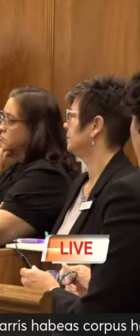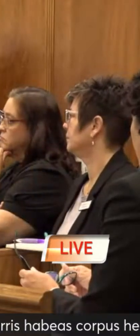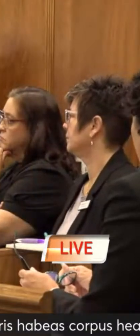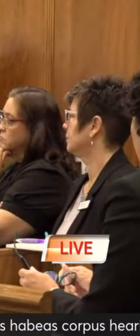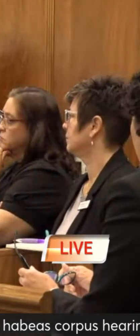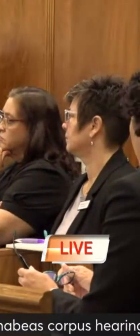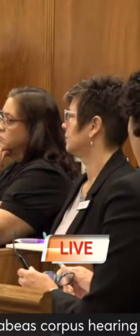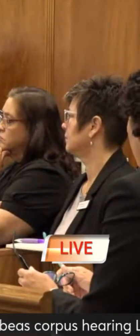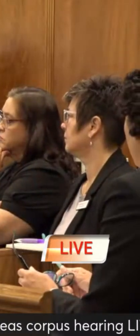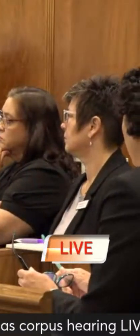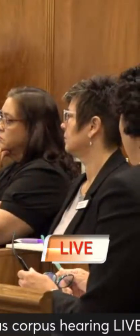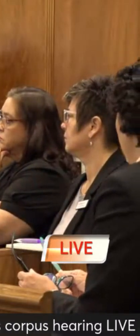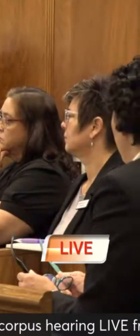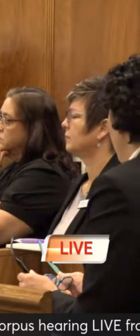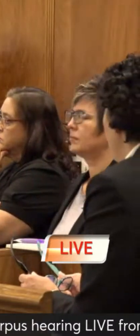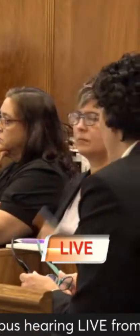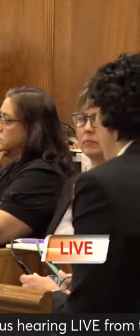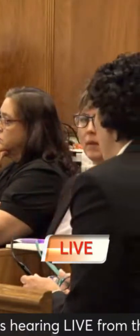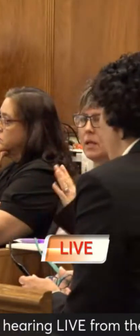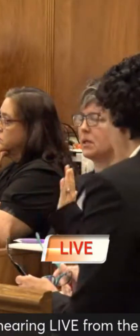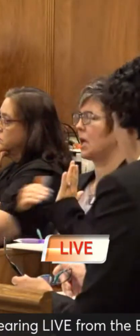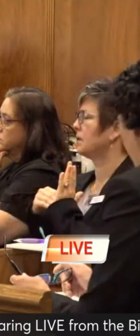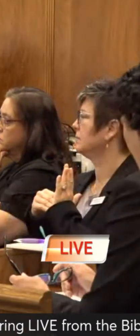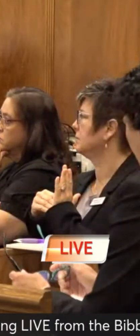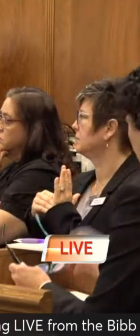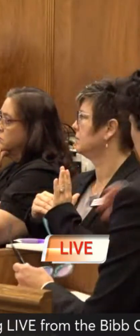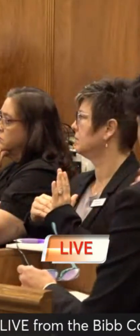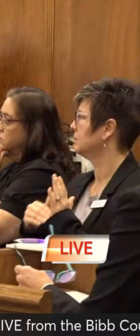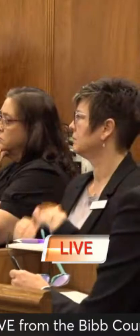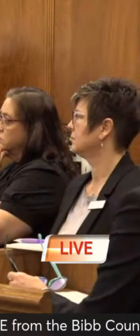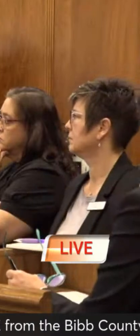Yeah, all right, ask your question again then, please.